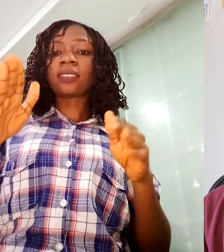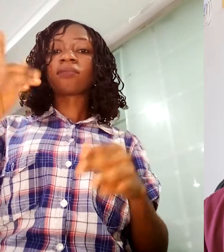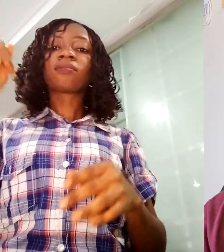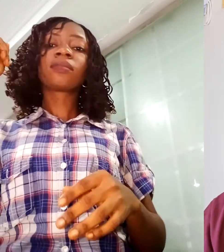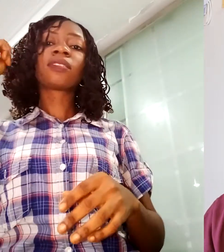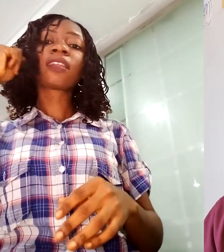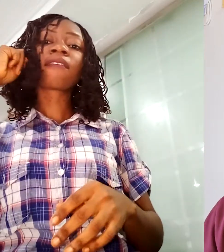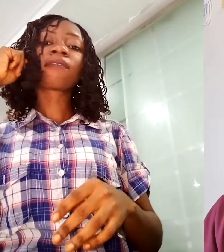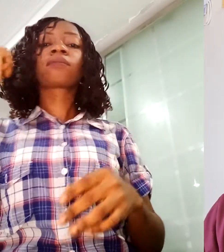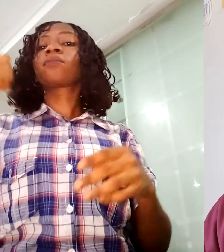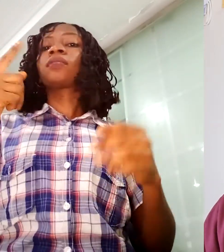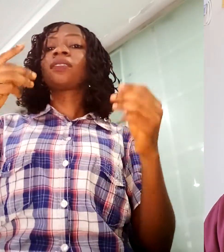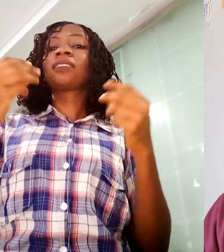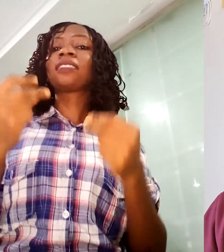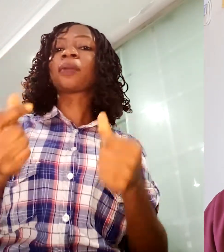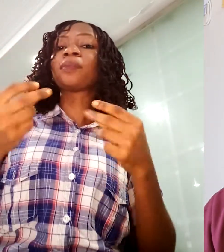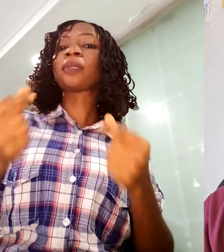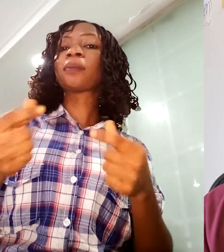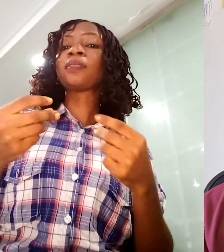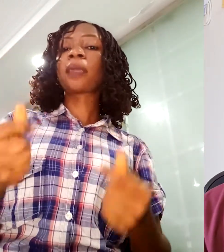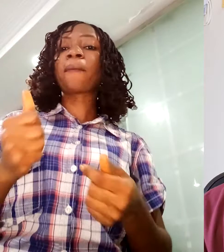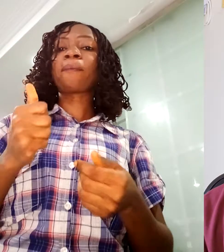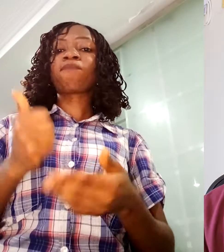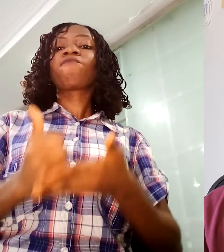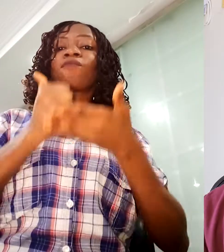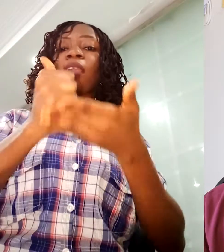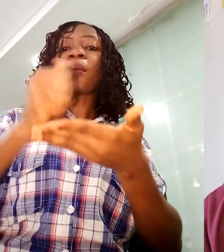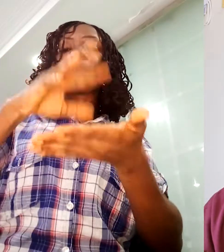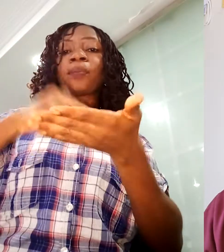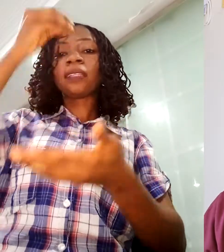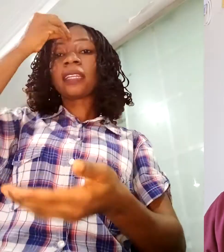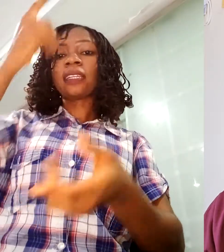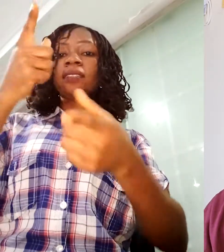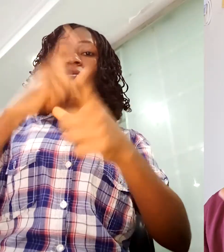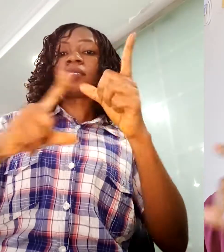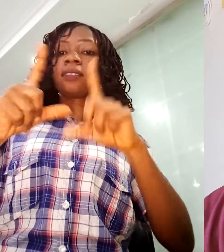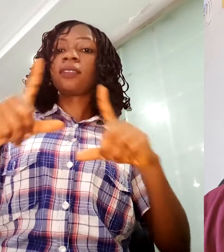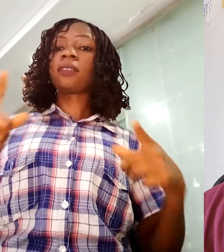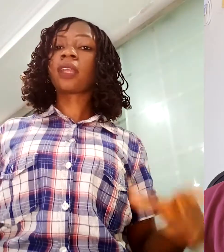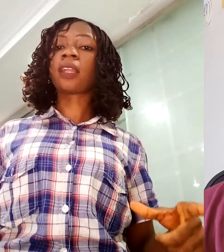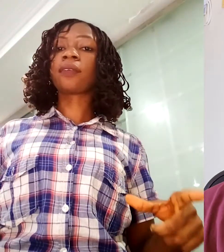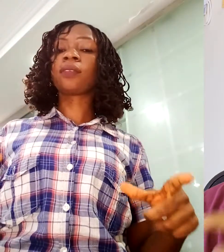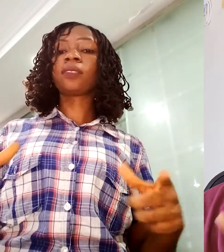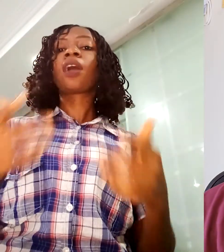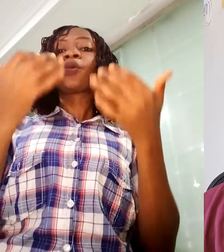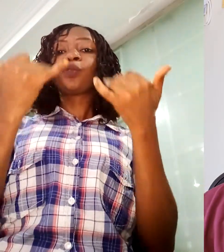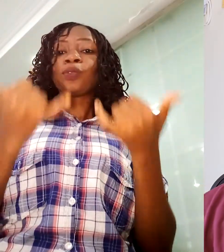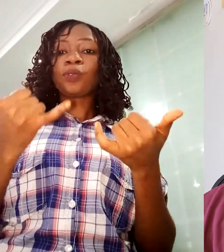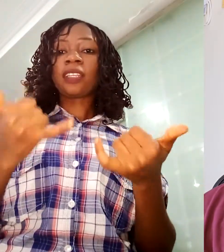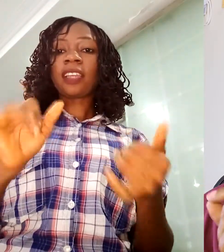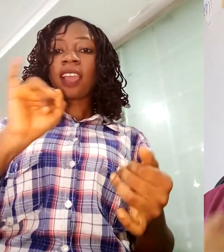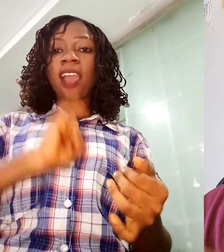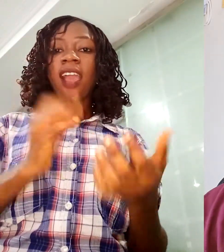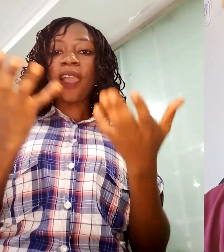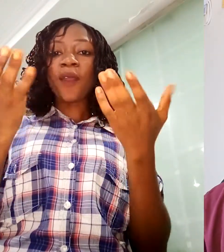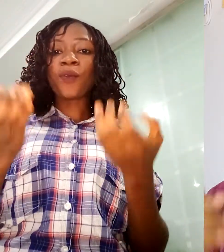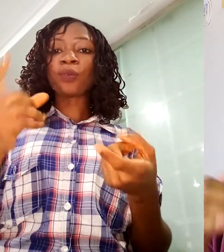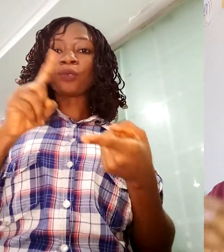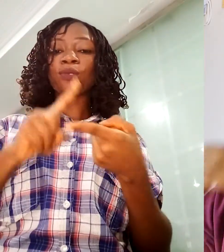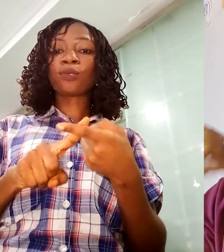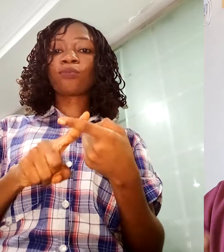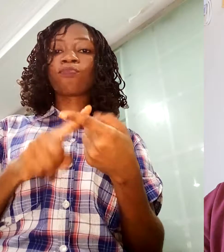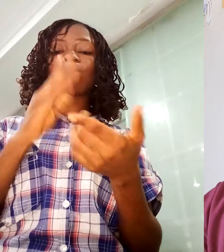with hearing loss. There are no two ways about it. So, today I want